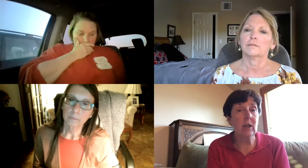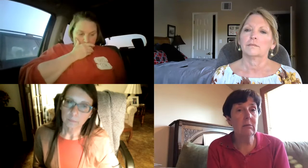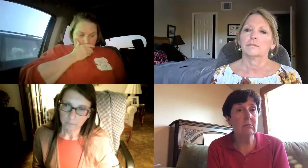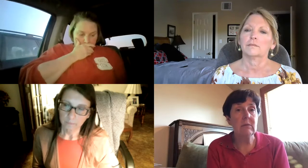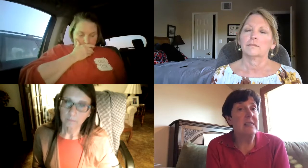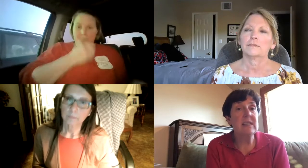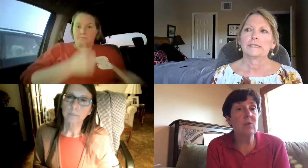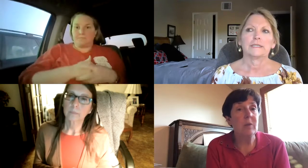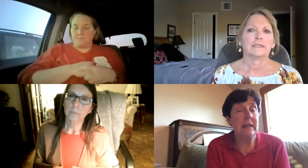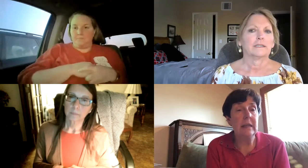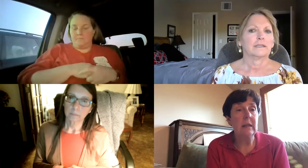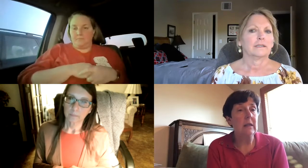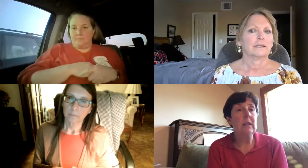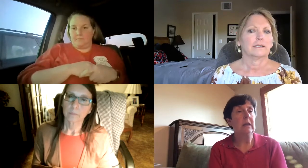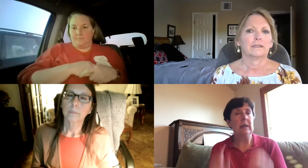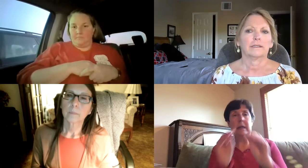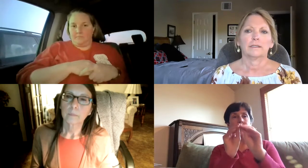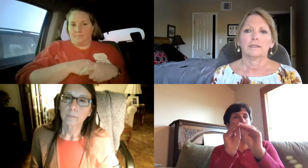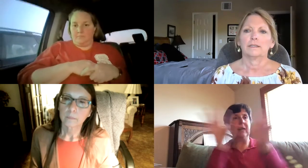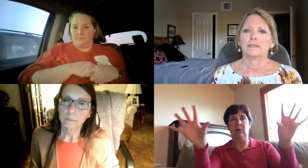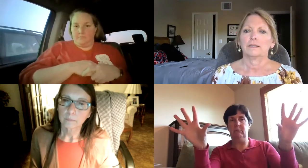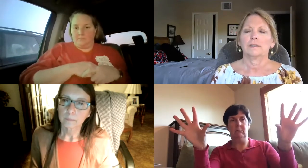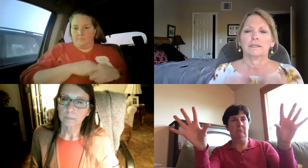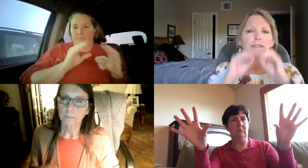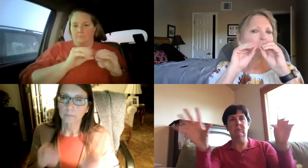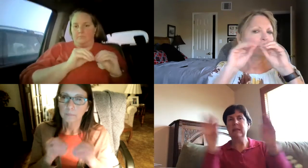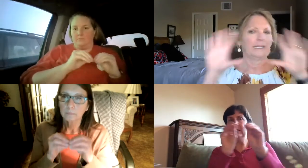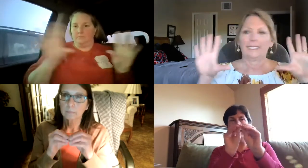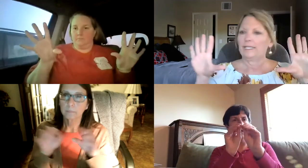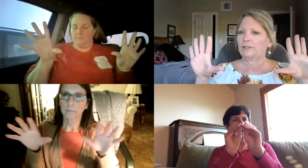clear, easy to read, clear.